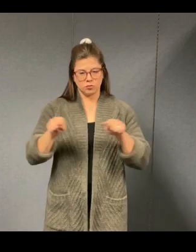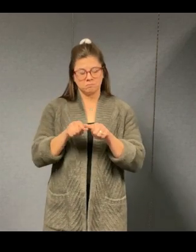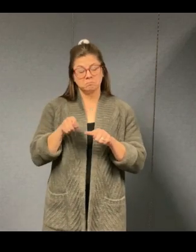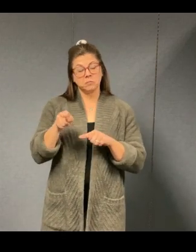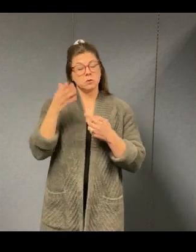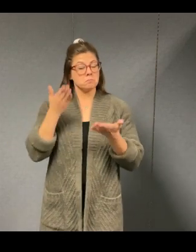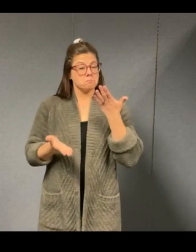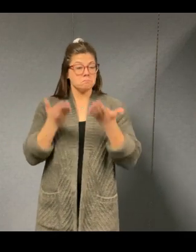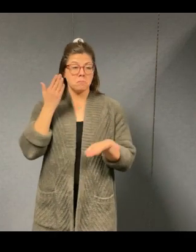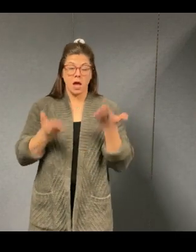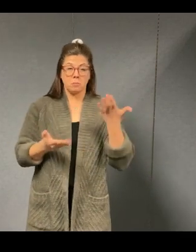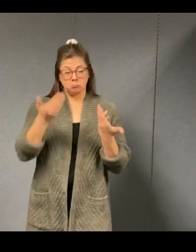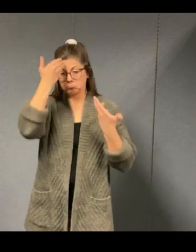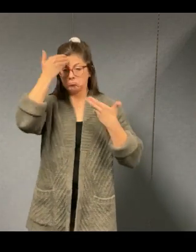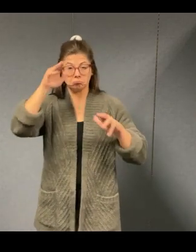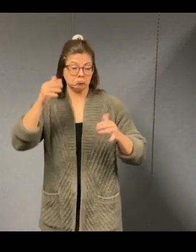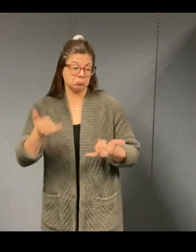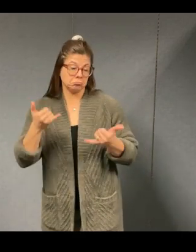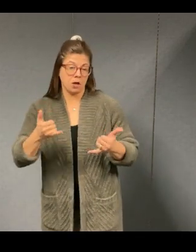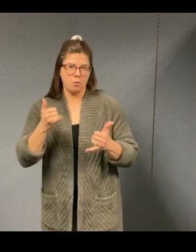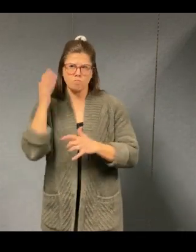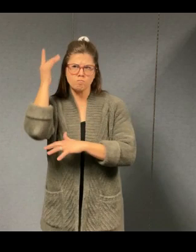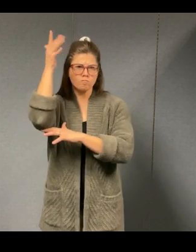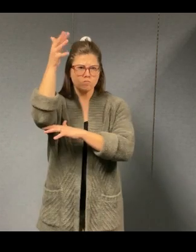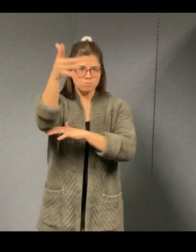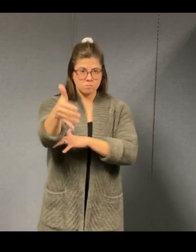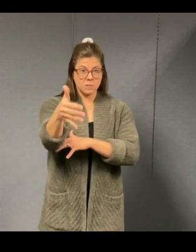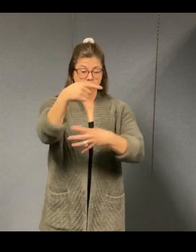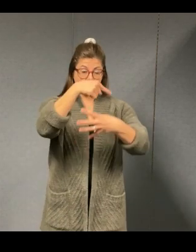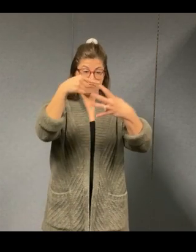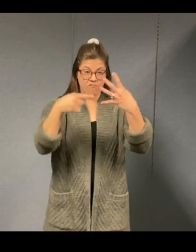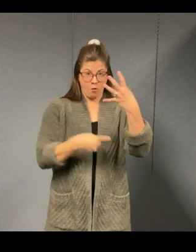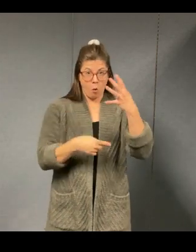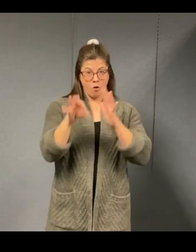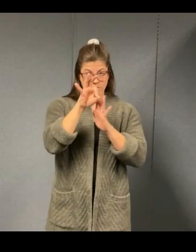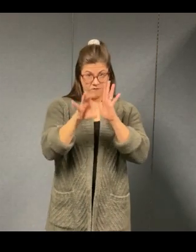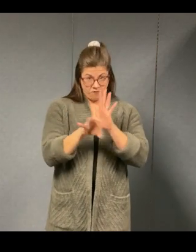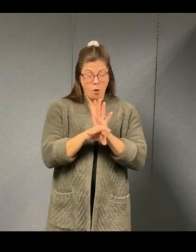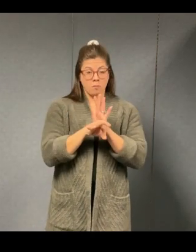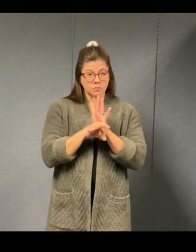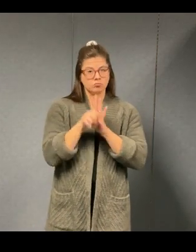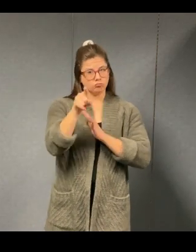not realize it now, but one day these formulas will be really useful to you all.